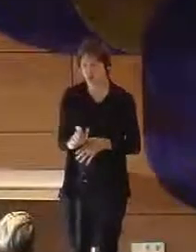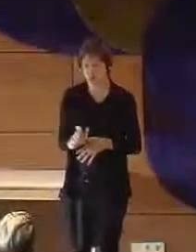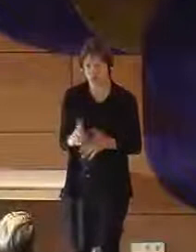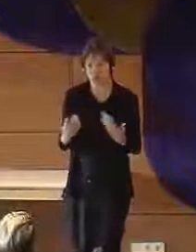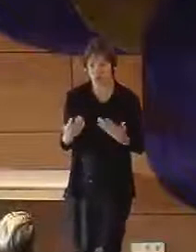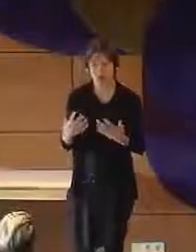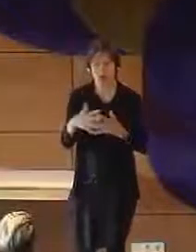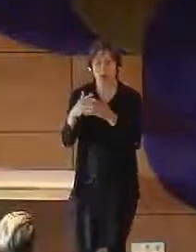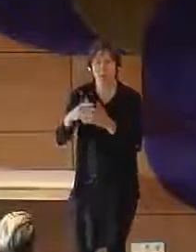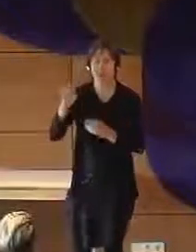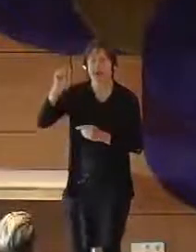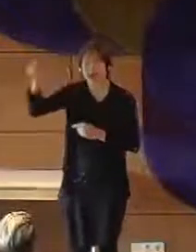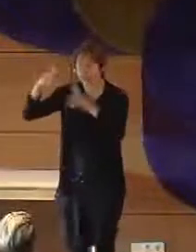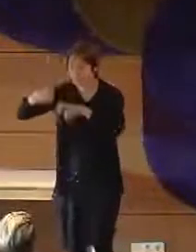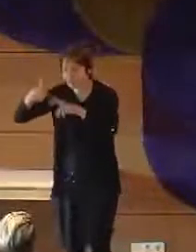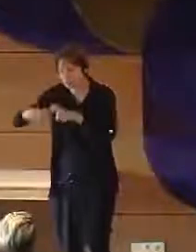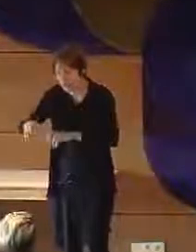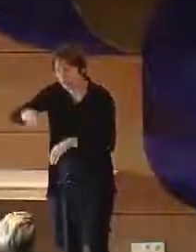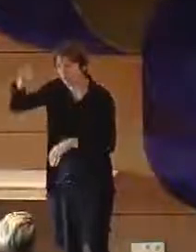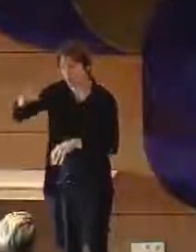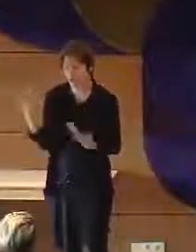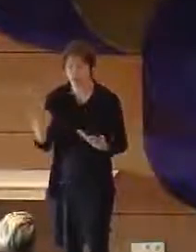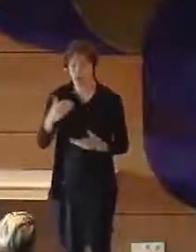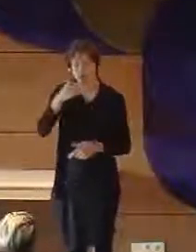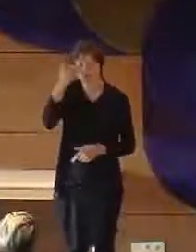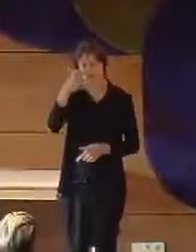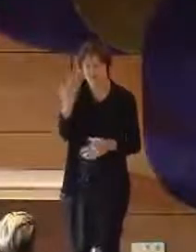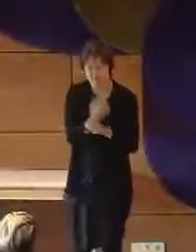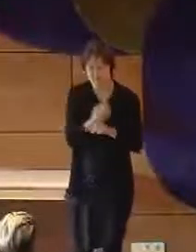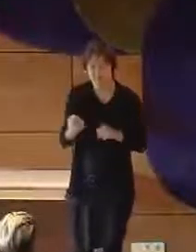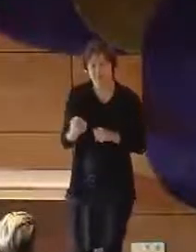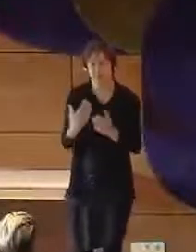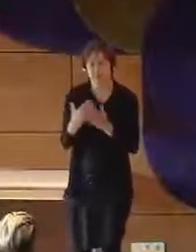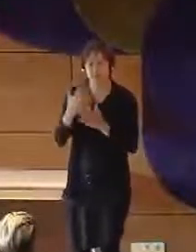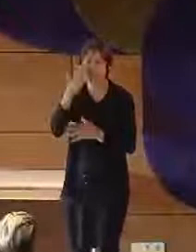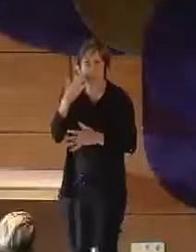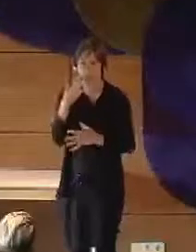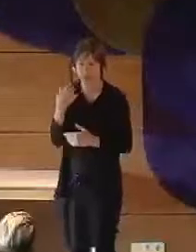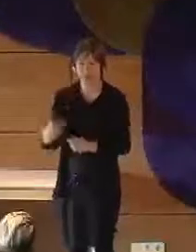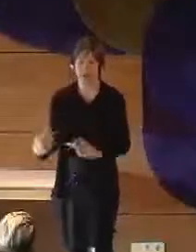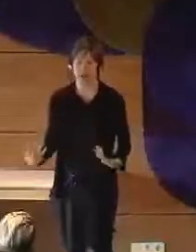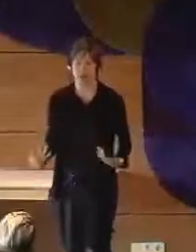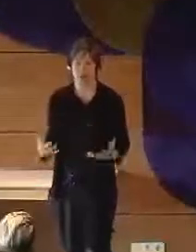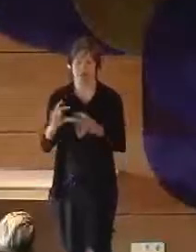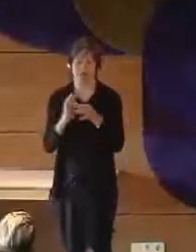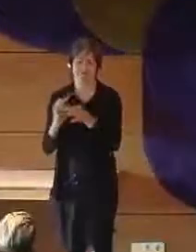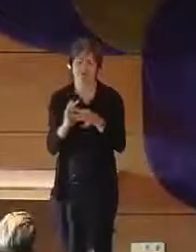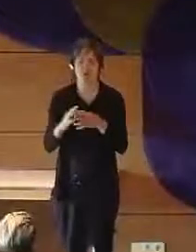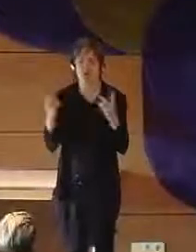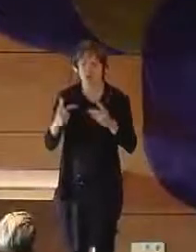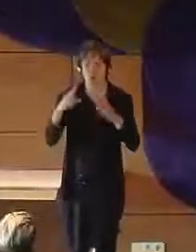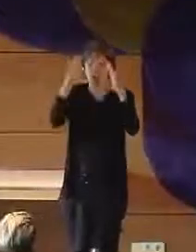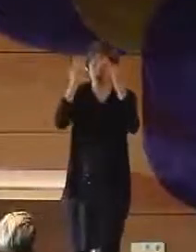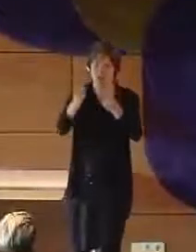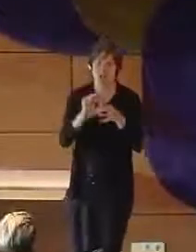puberty. But it's part of the CHARGE syndrome in many parts. So if your child doesn't have a good sense of smell, it's one